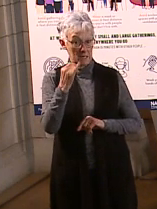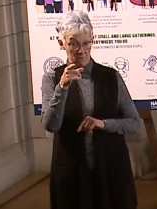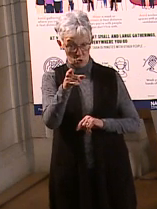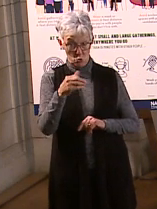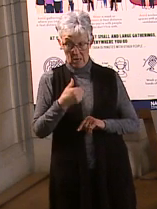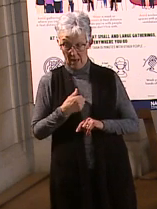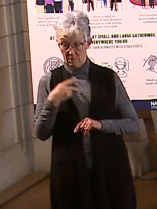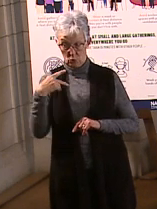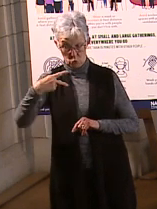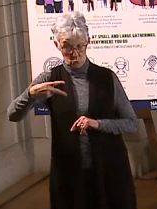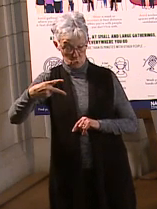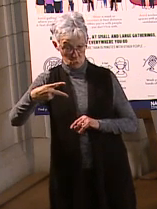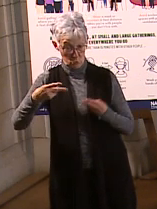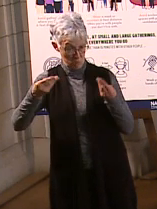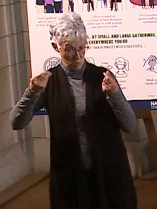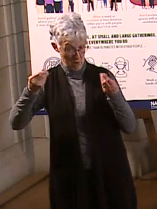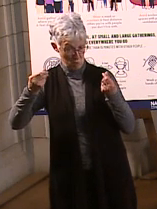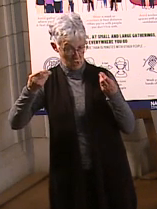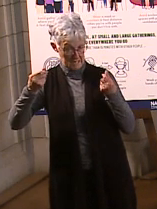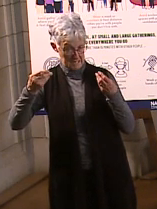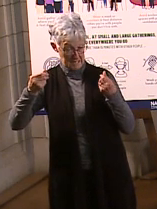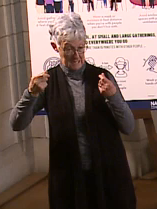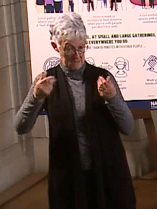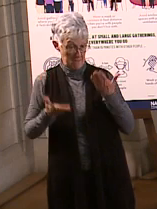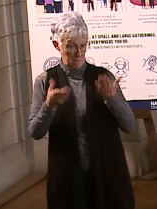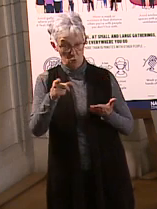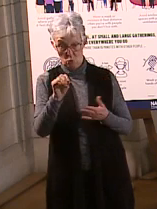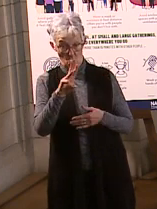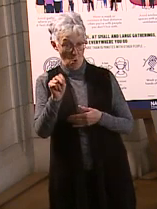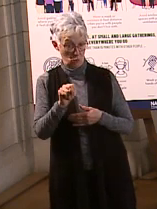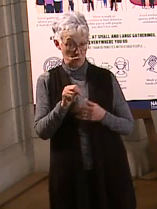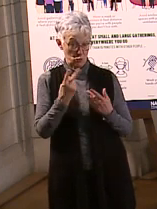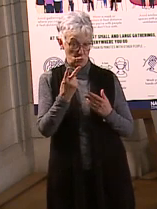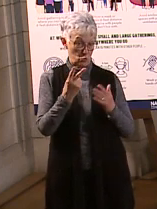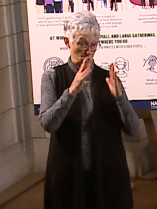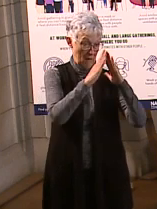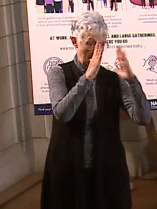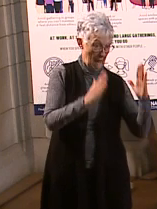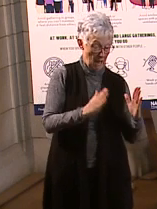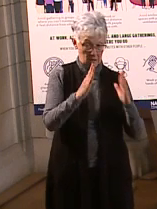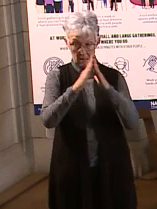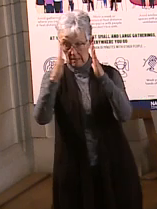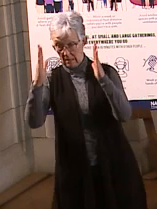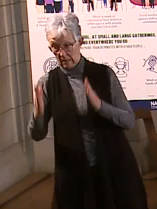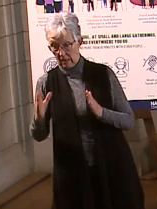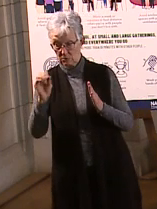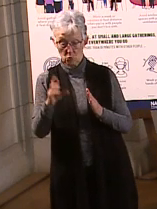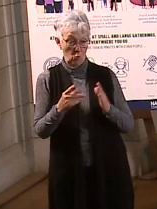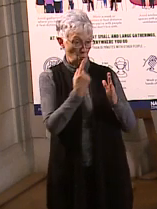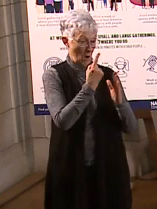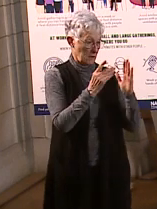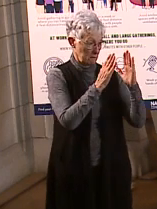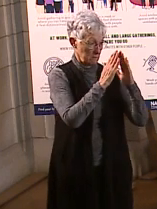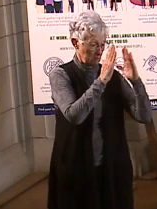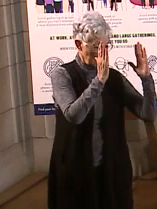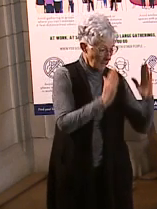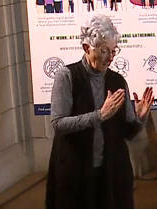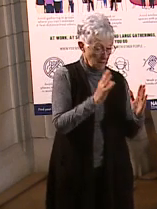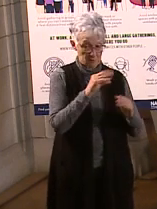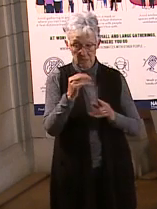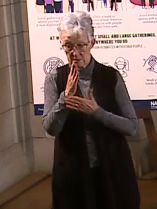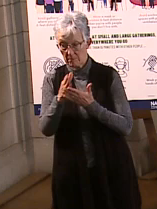would go back and add another parcel. So if I owned a couple parcels of ag land ground, and then I also owned